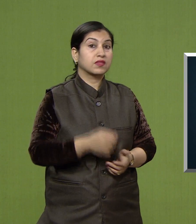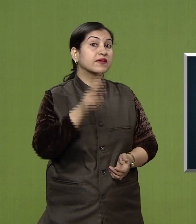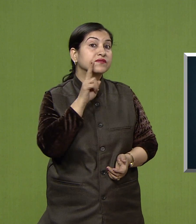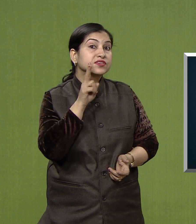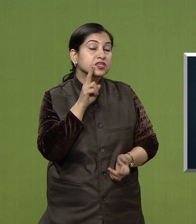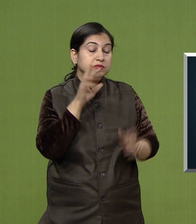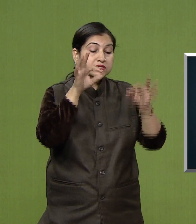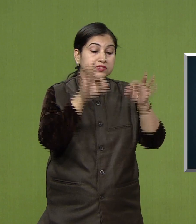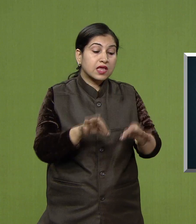of vegetable stains.